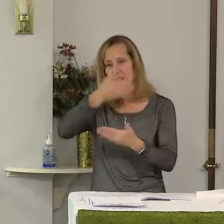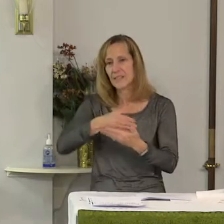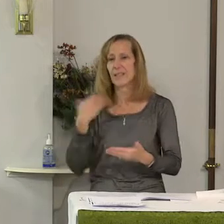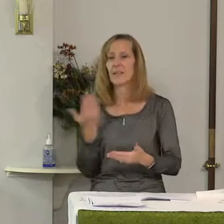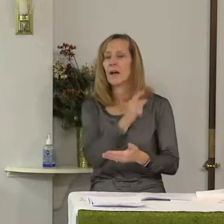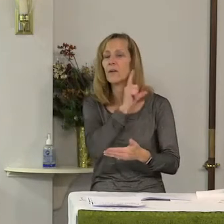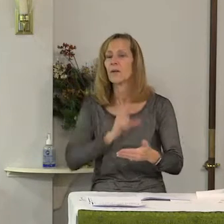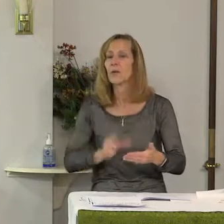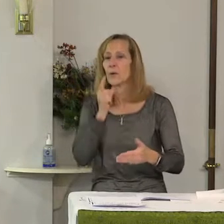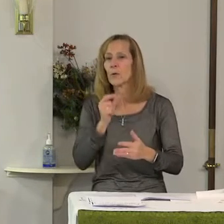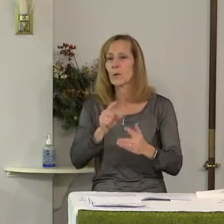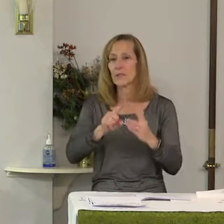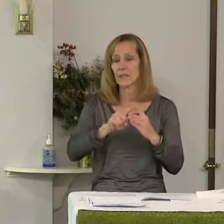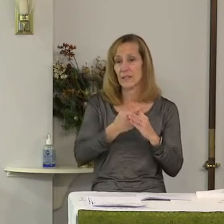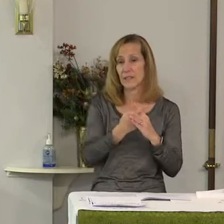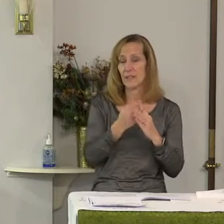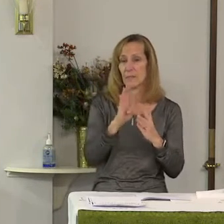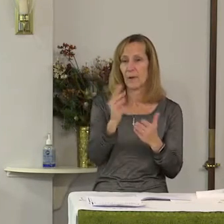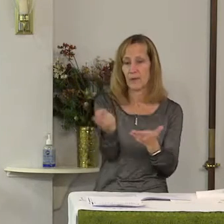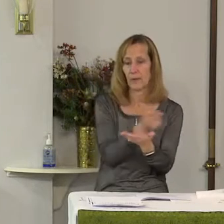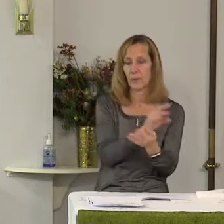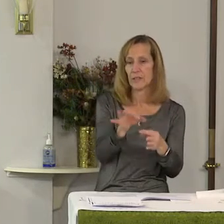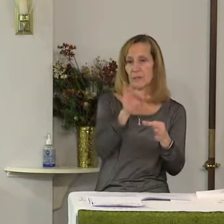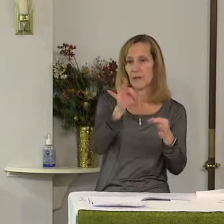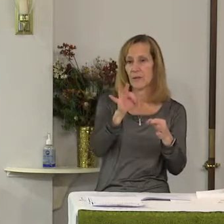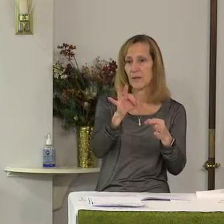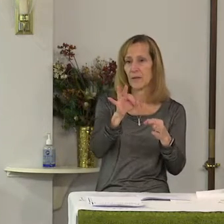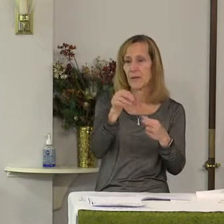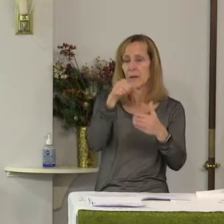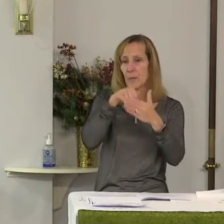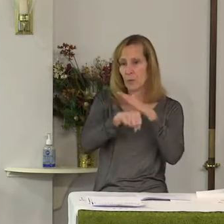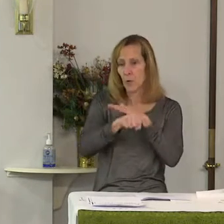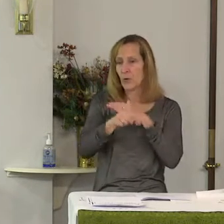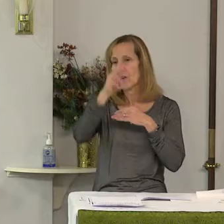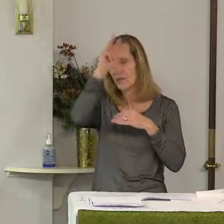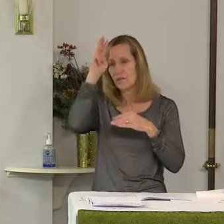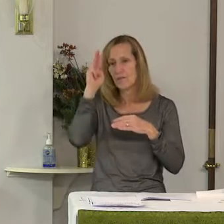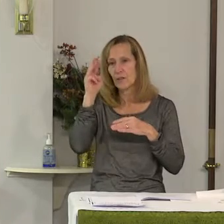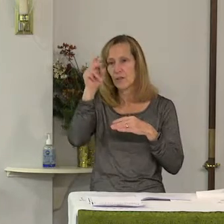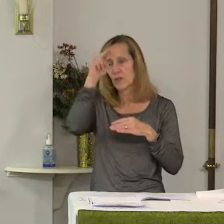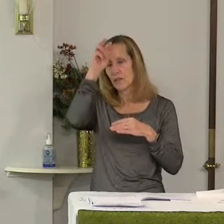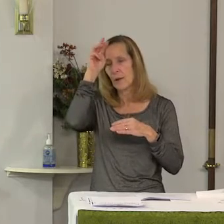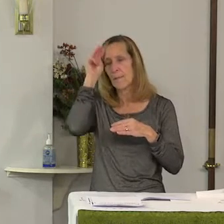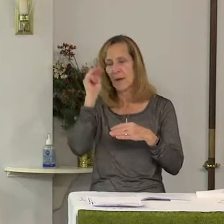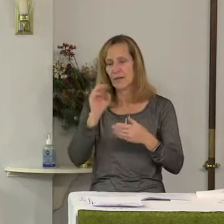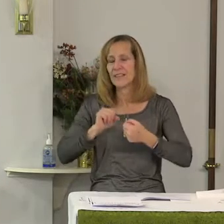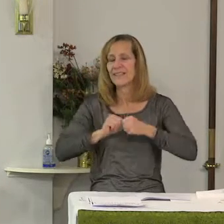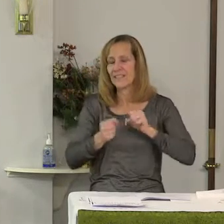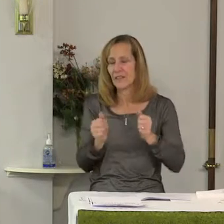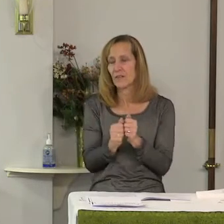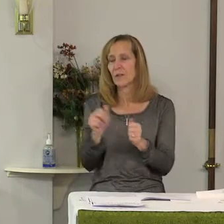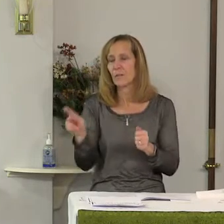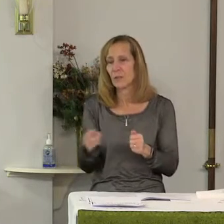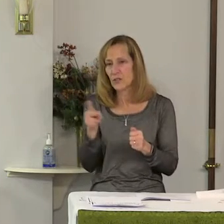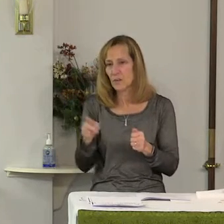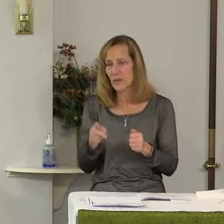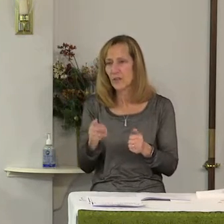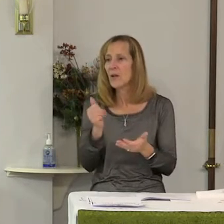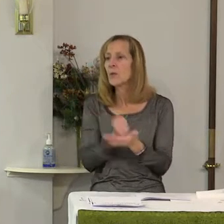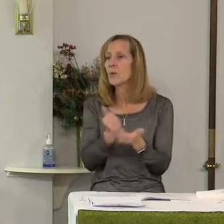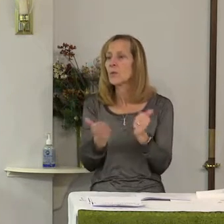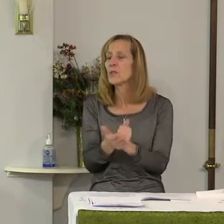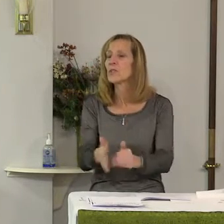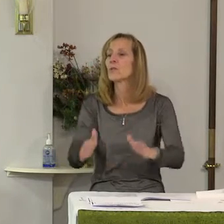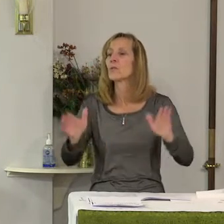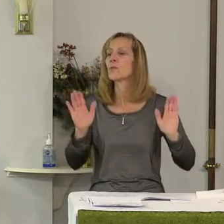our Lord, who was conceived by the Holy Spirit, born of the Virgin Mary, suffered under Pontius Pilate,